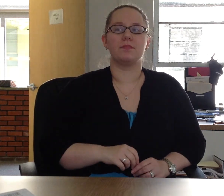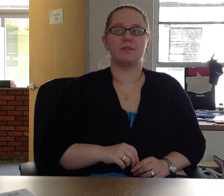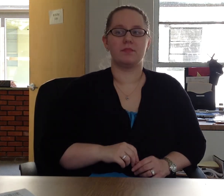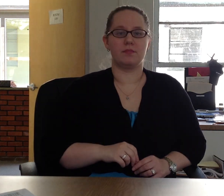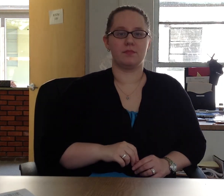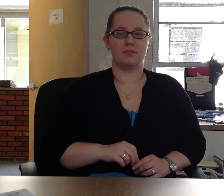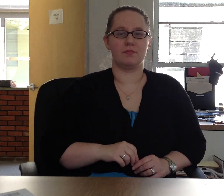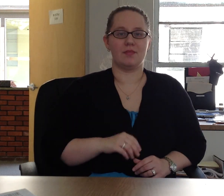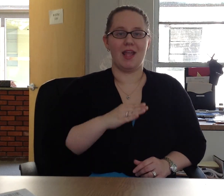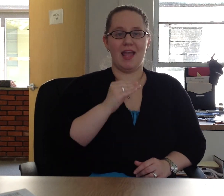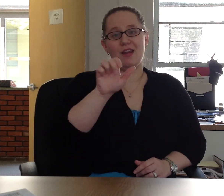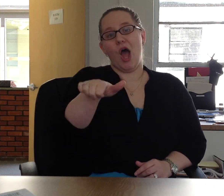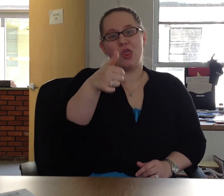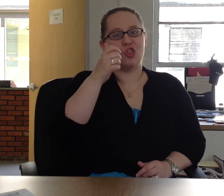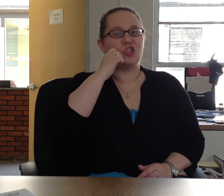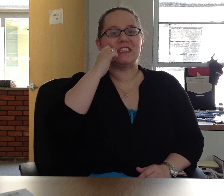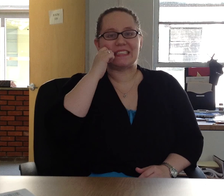and other skin diseases.